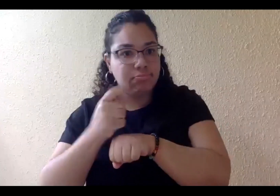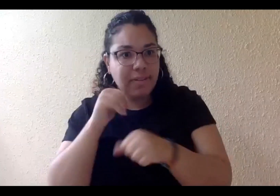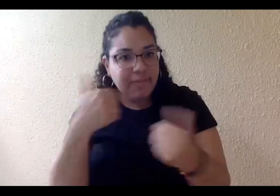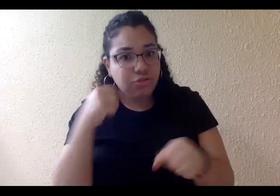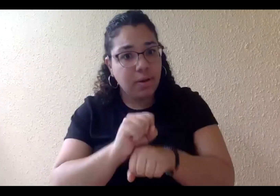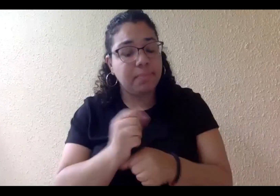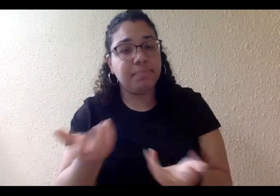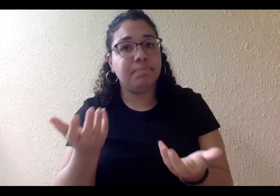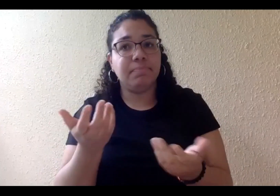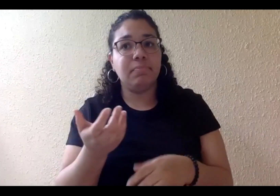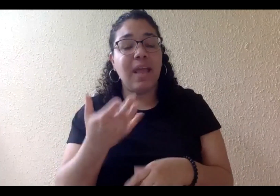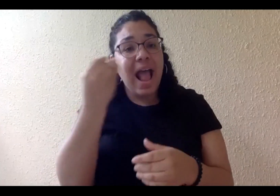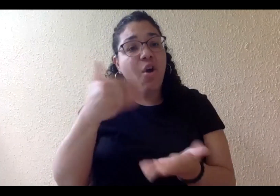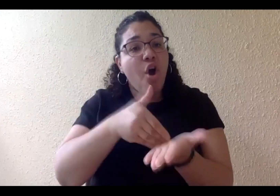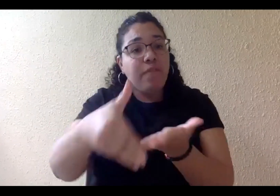find jobs.